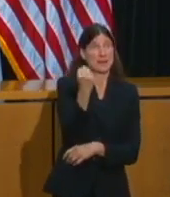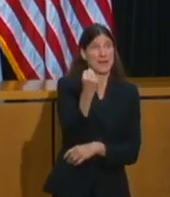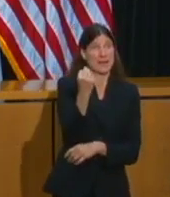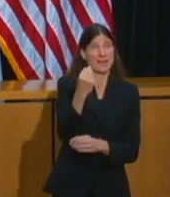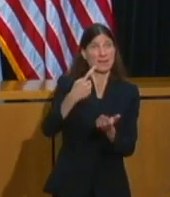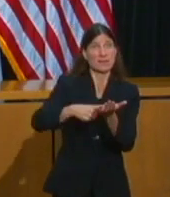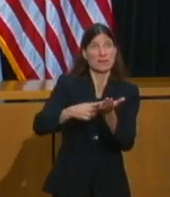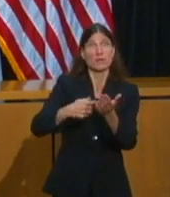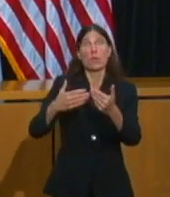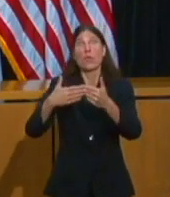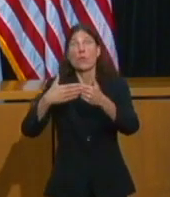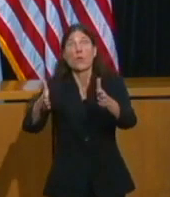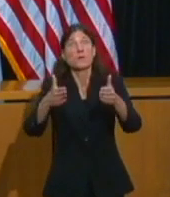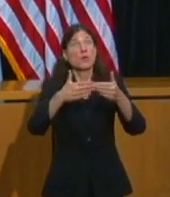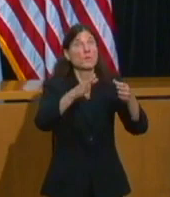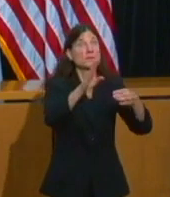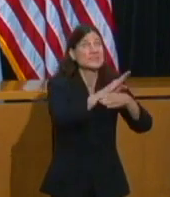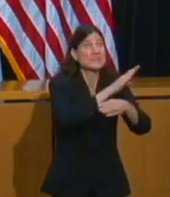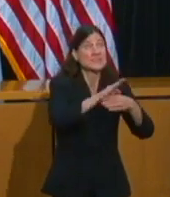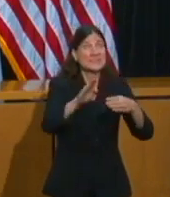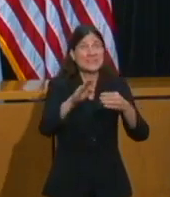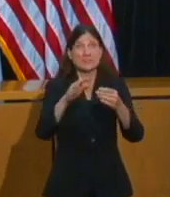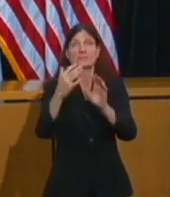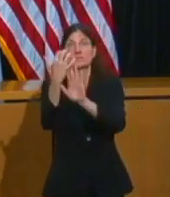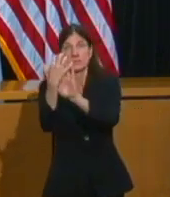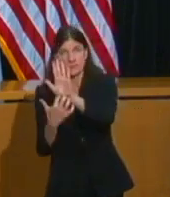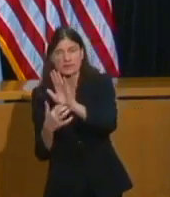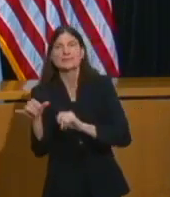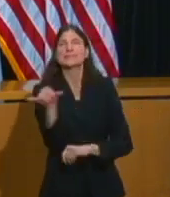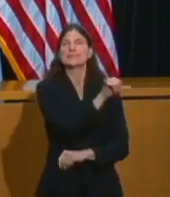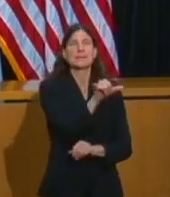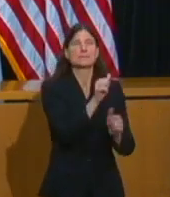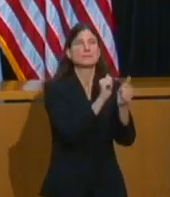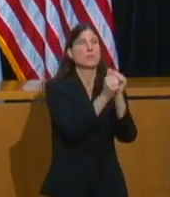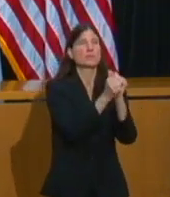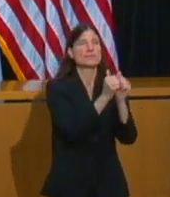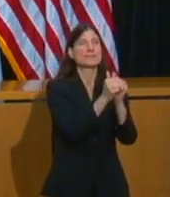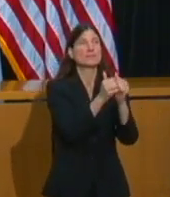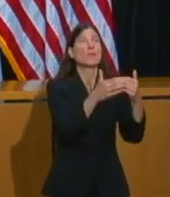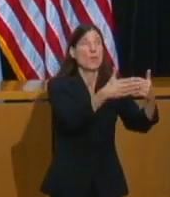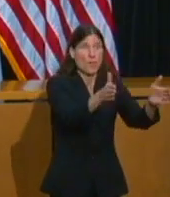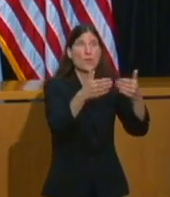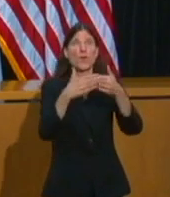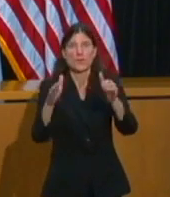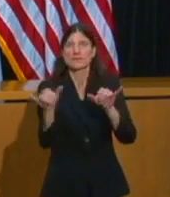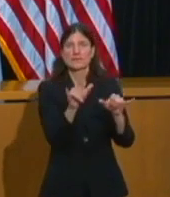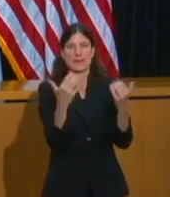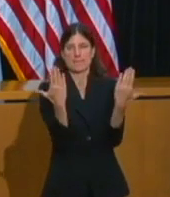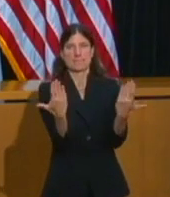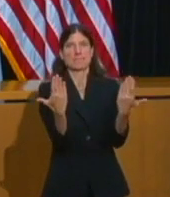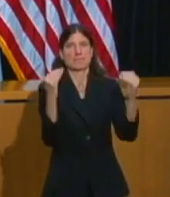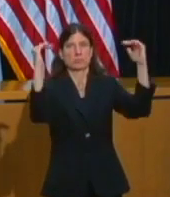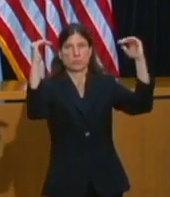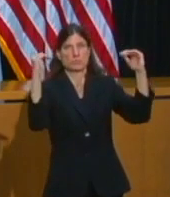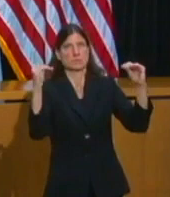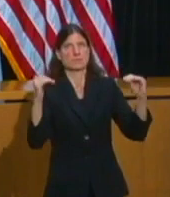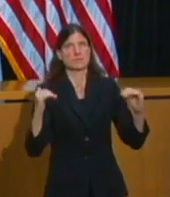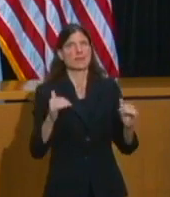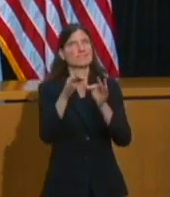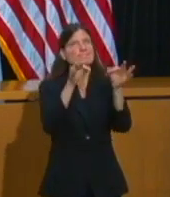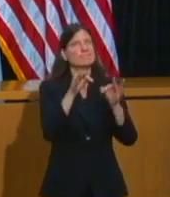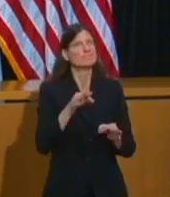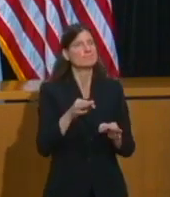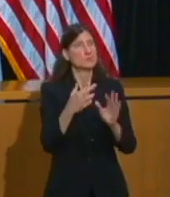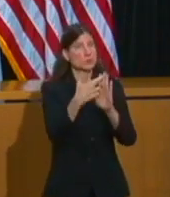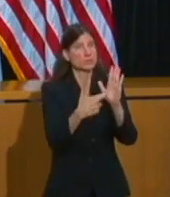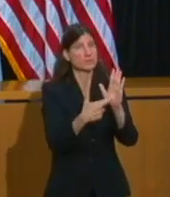two, but also for amateur organized sports activities and programs during phase two. Today,